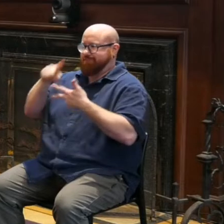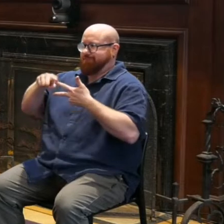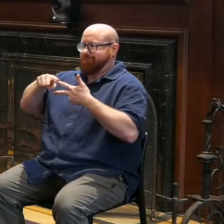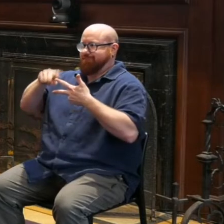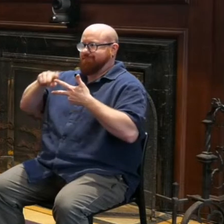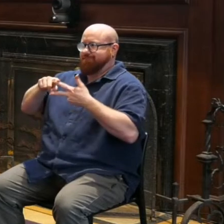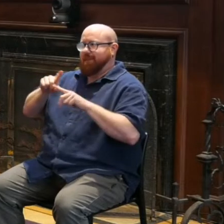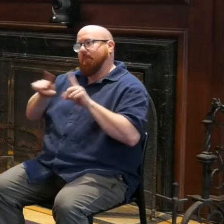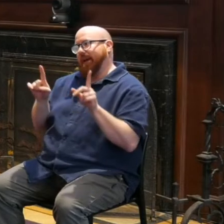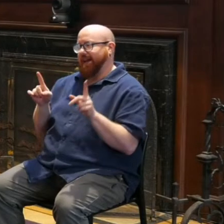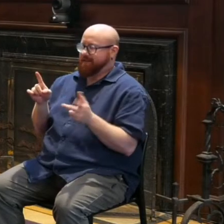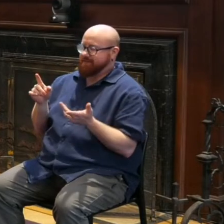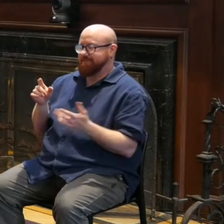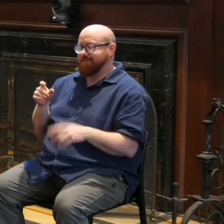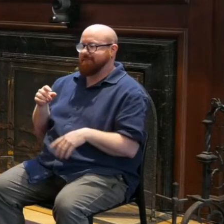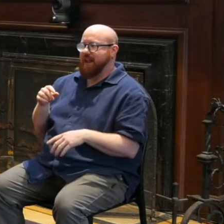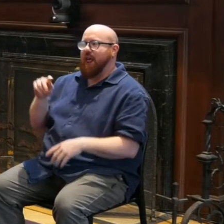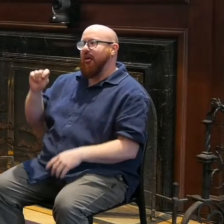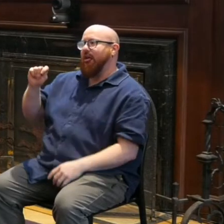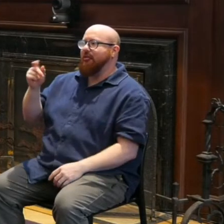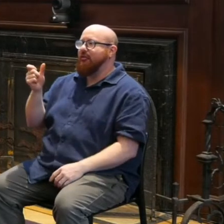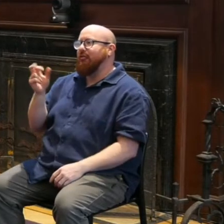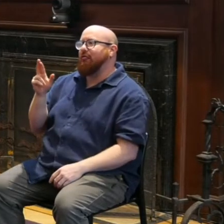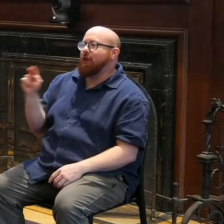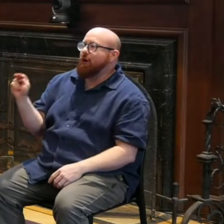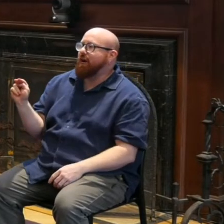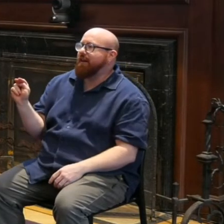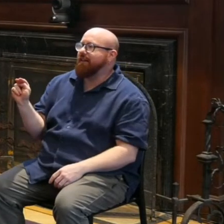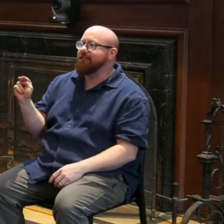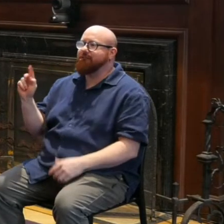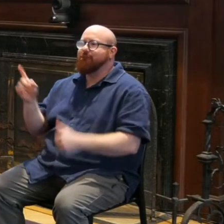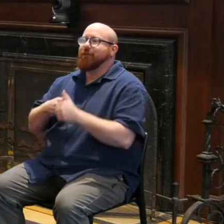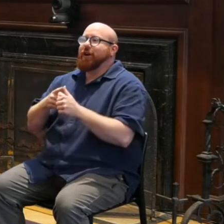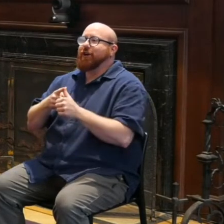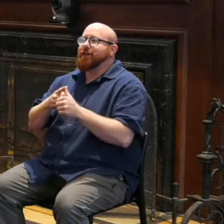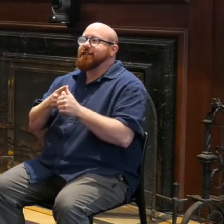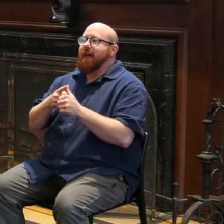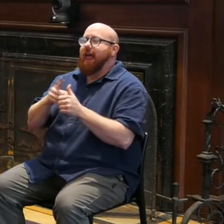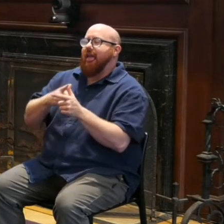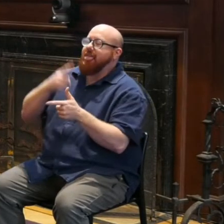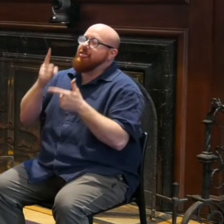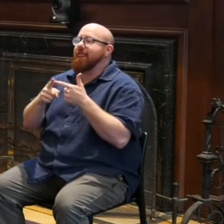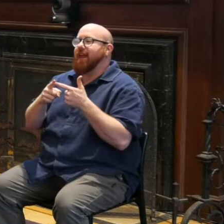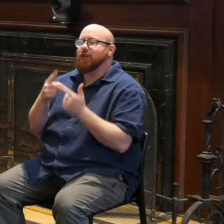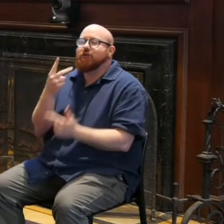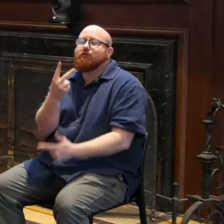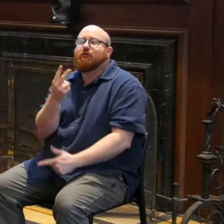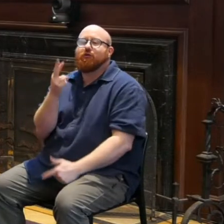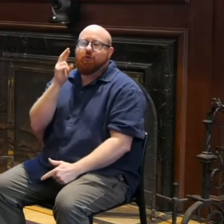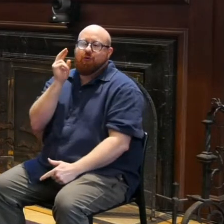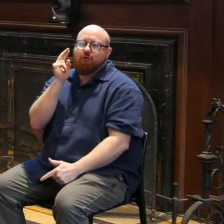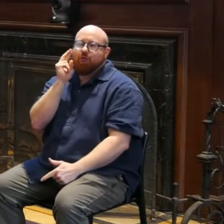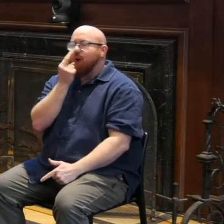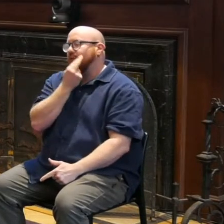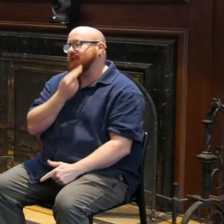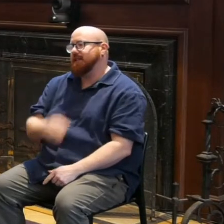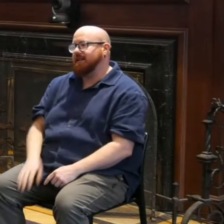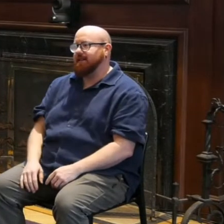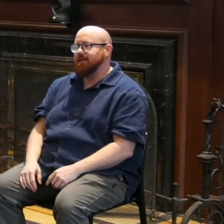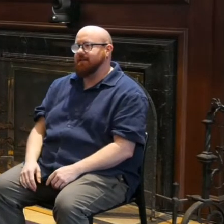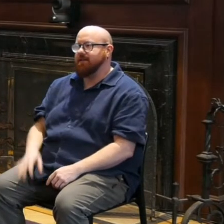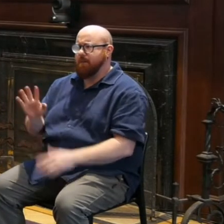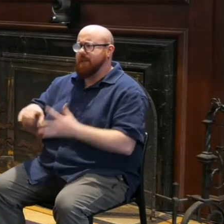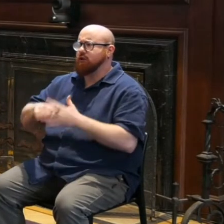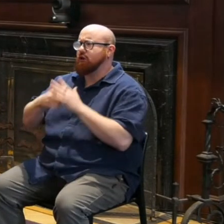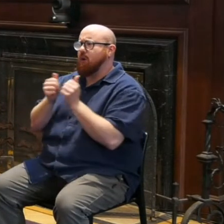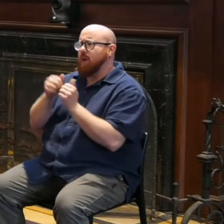thorn first, followed by the two roses. So I'm going to start with a poem about